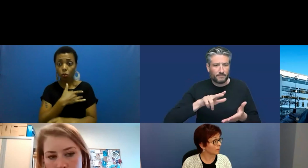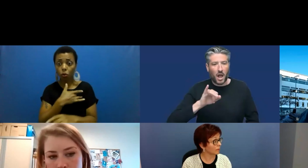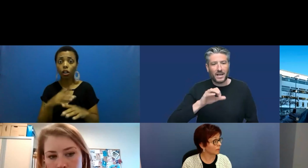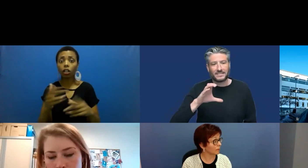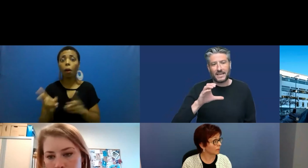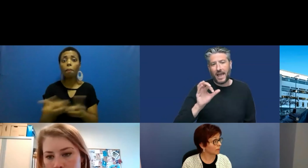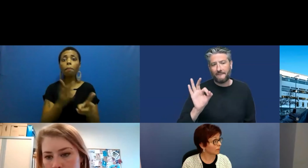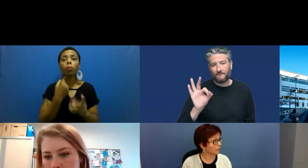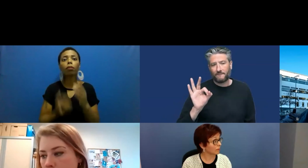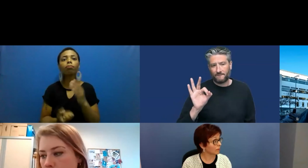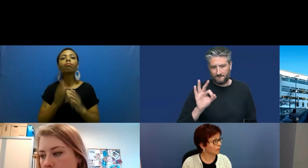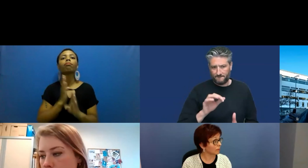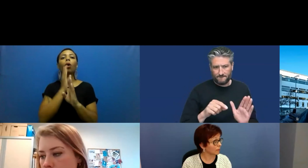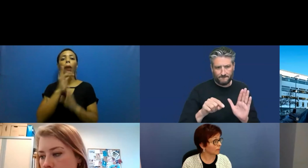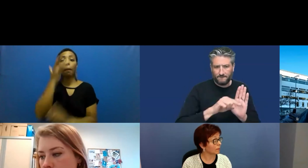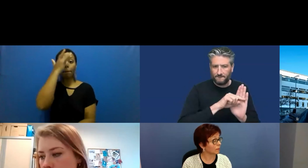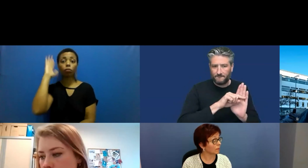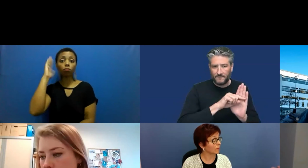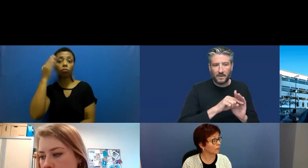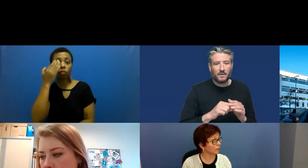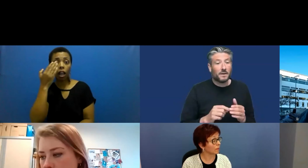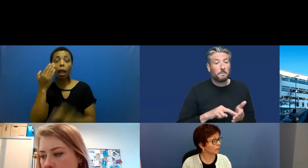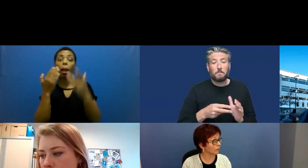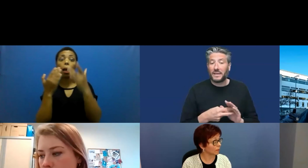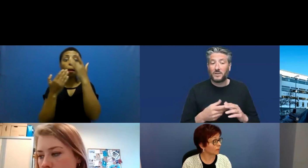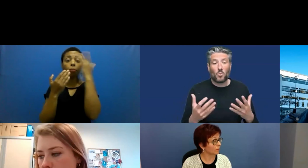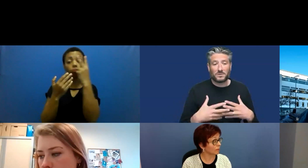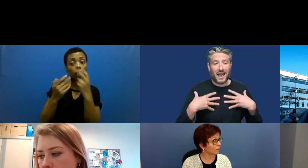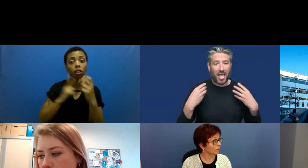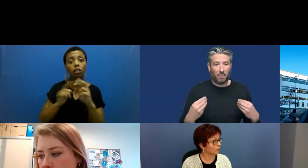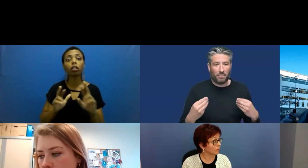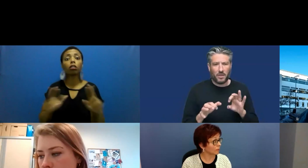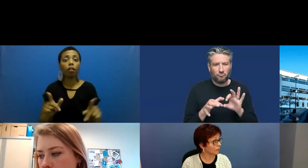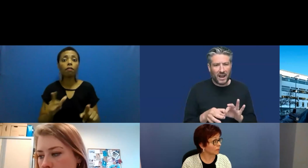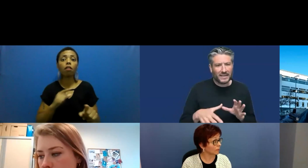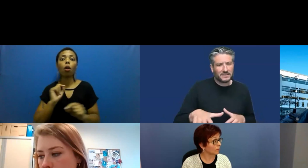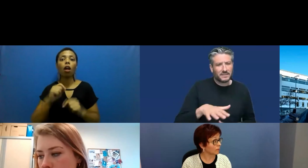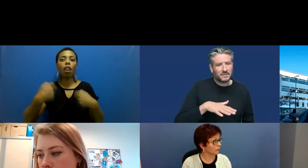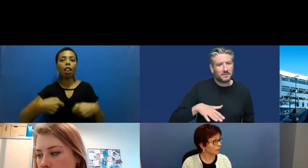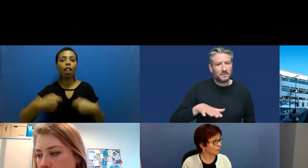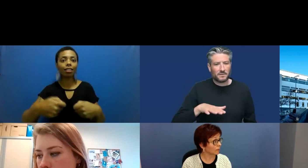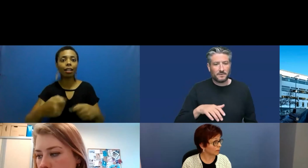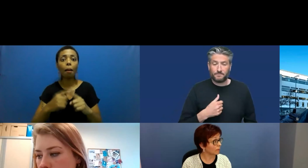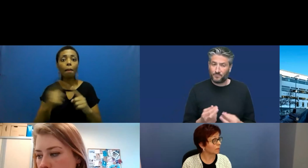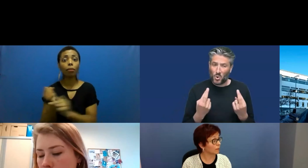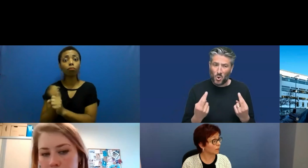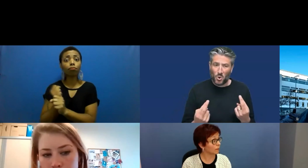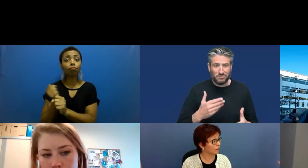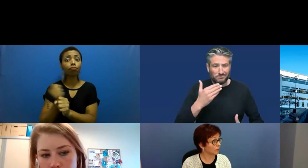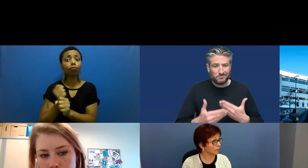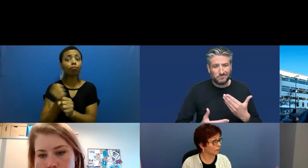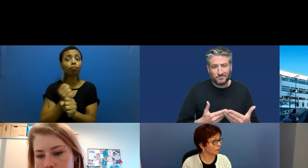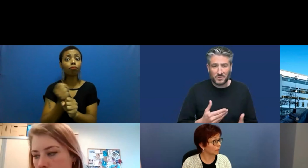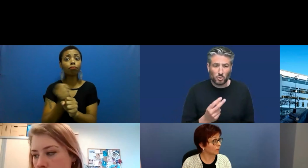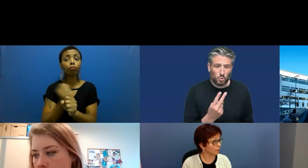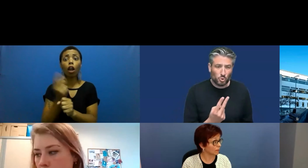health-related domains. So we hope to do that within 2 years, because that's a long-term activity, and that